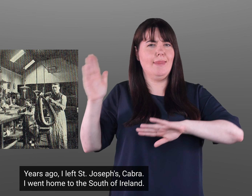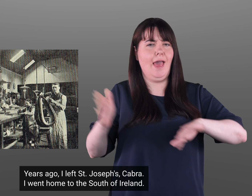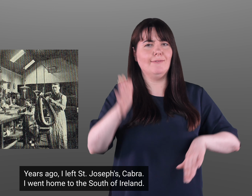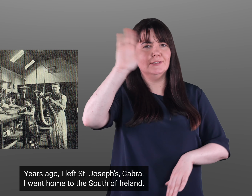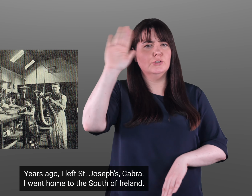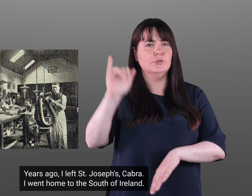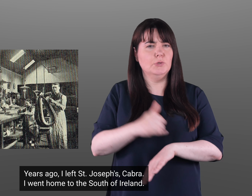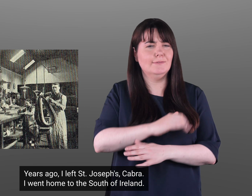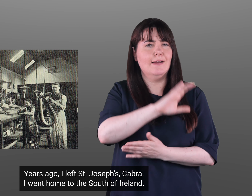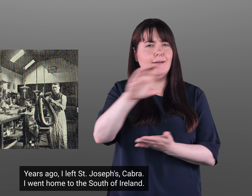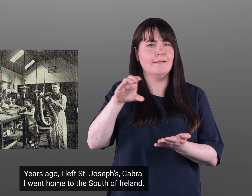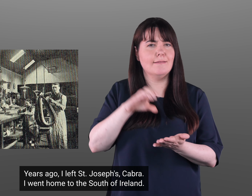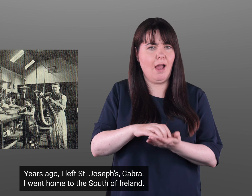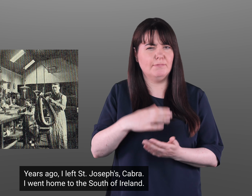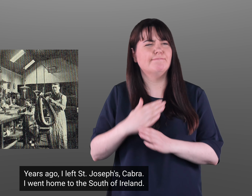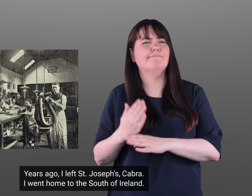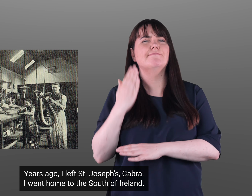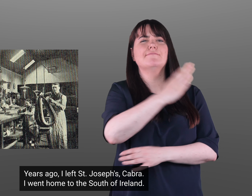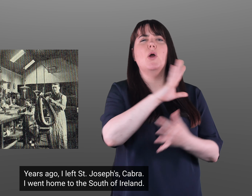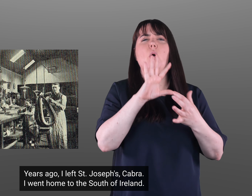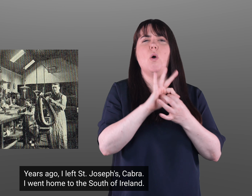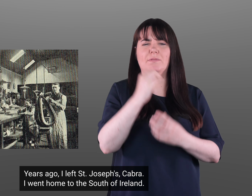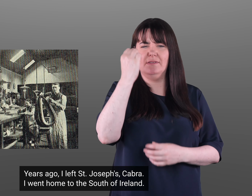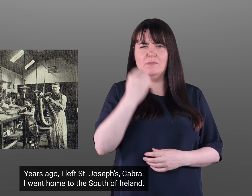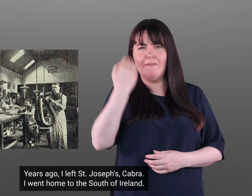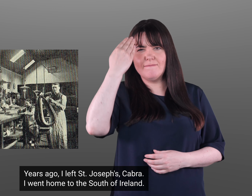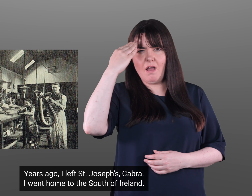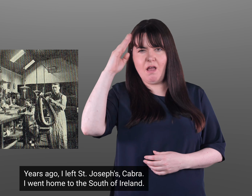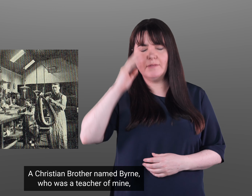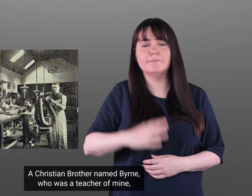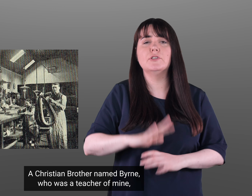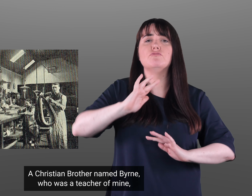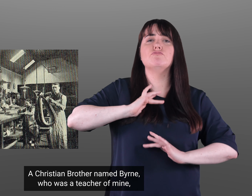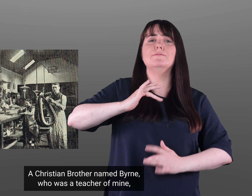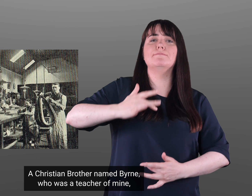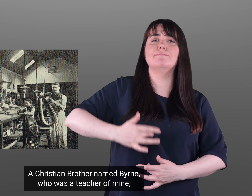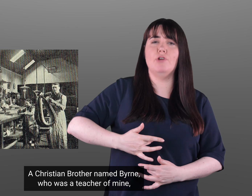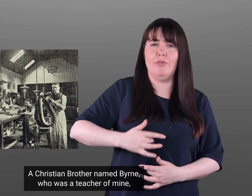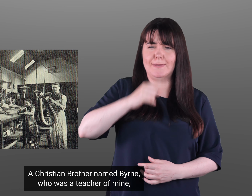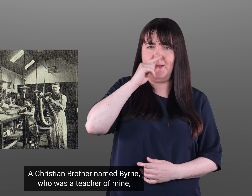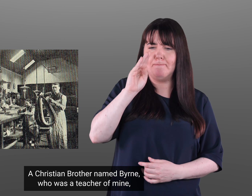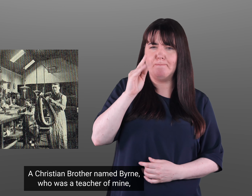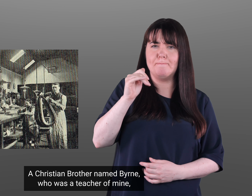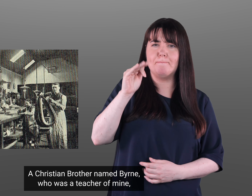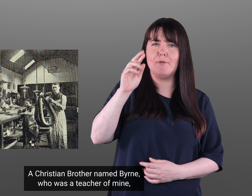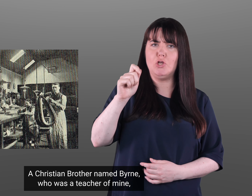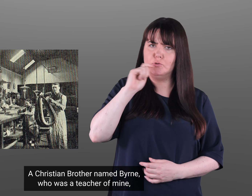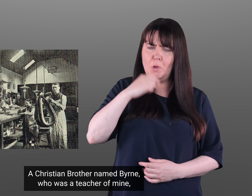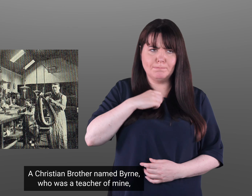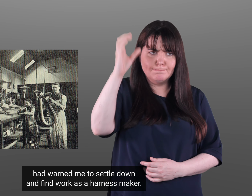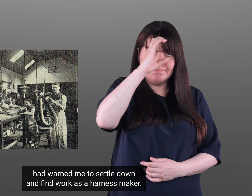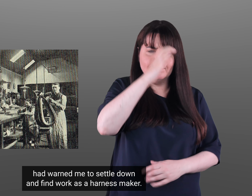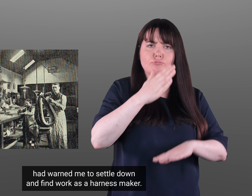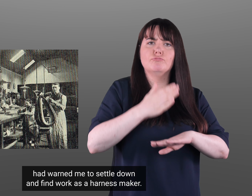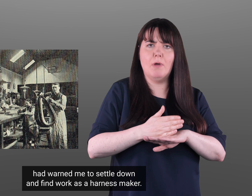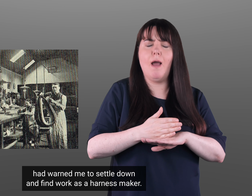Years ago, I left St. Joseph's Cabra. I went home to the south of Ireland. A Christian brother named Byrne, who was a teacher of mine, had warned